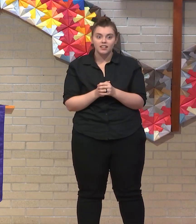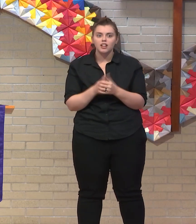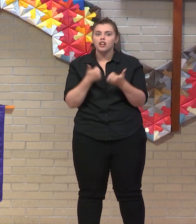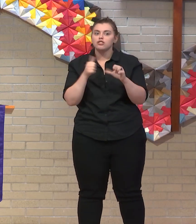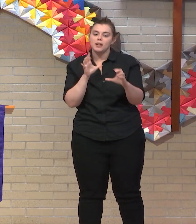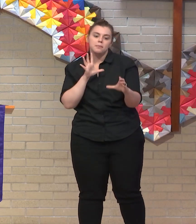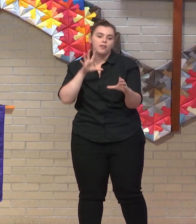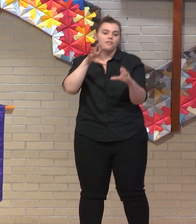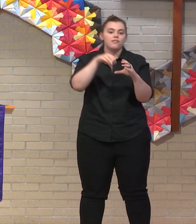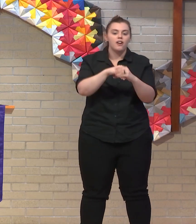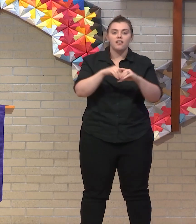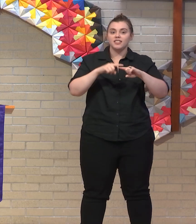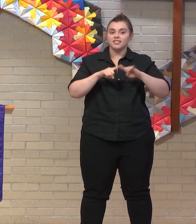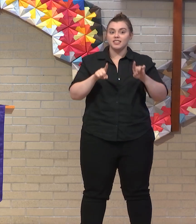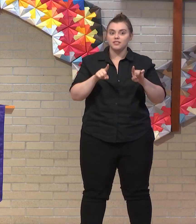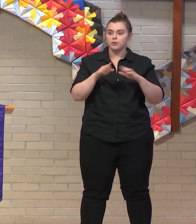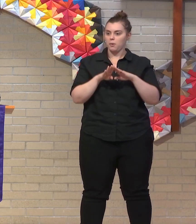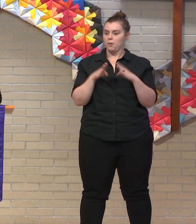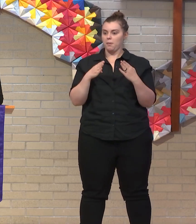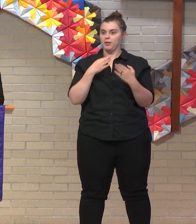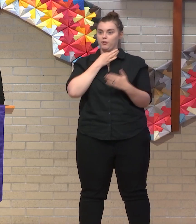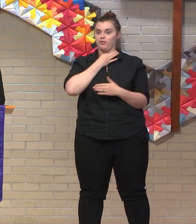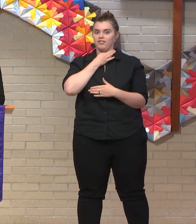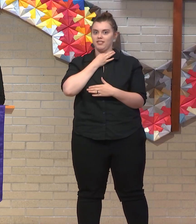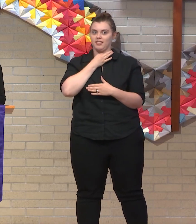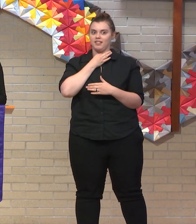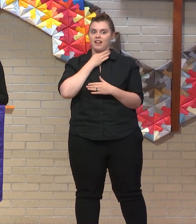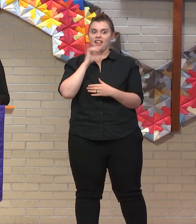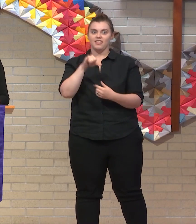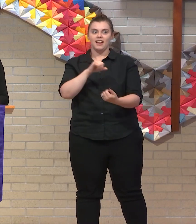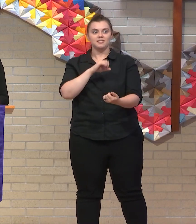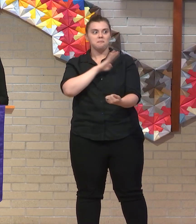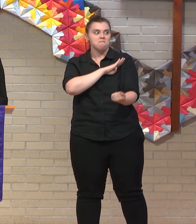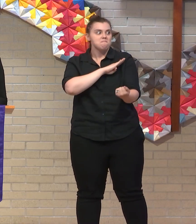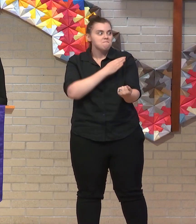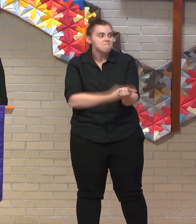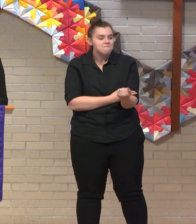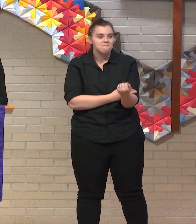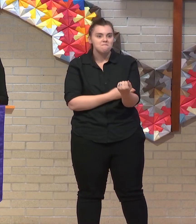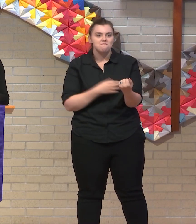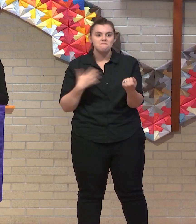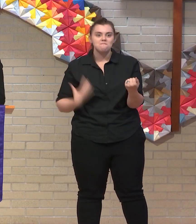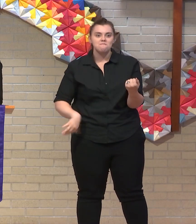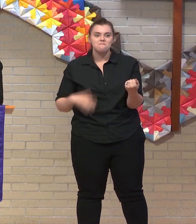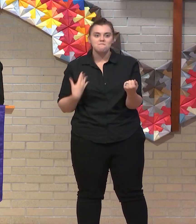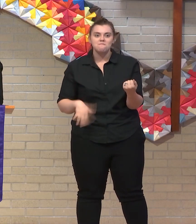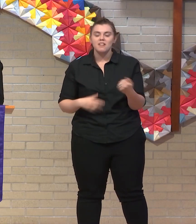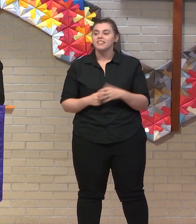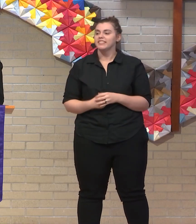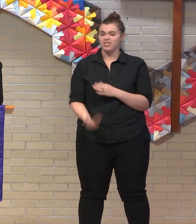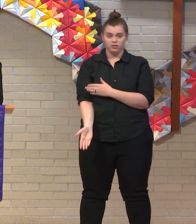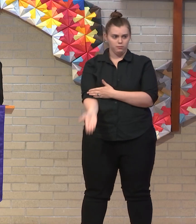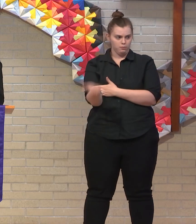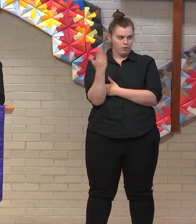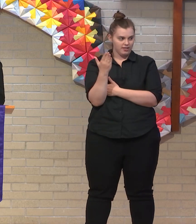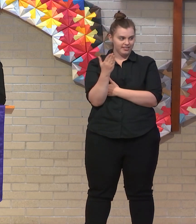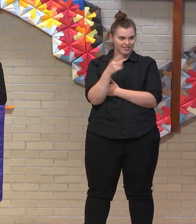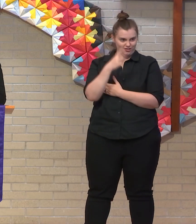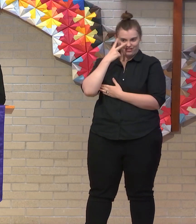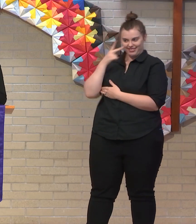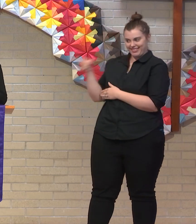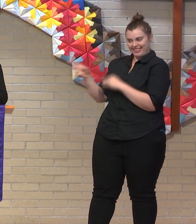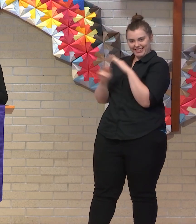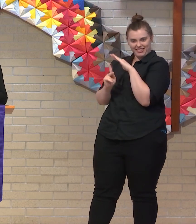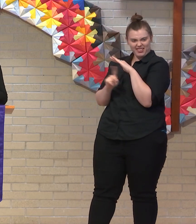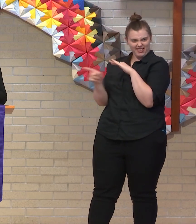Engaging difference with open curiosity is a superpower. This morning, we got to be with kindergartners.